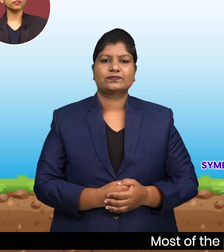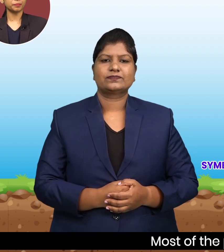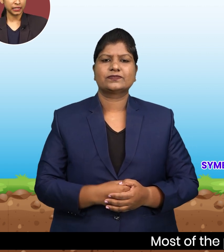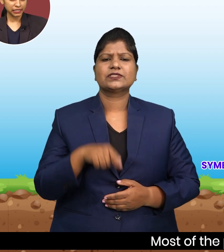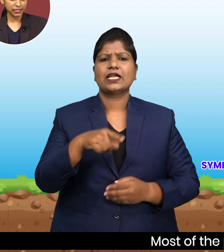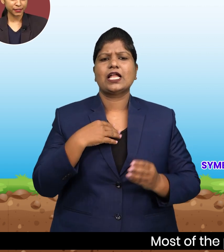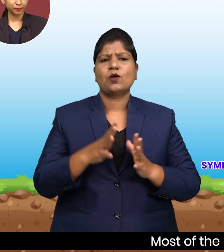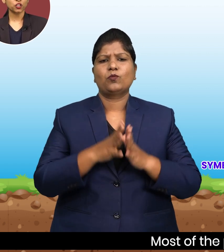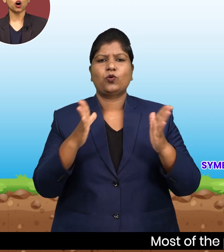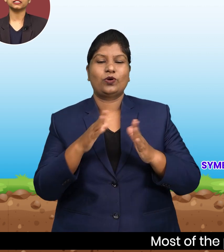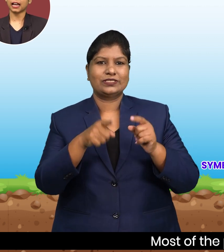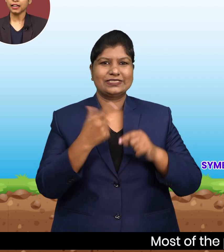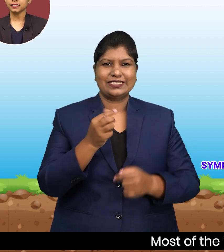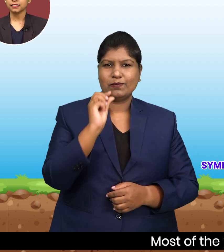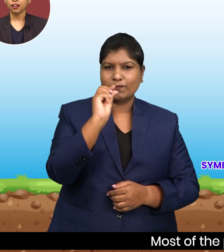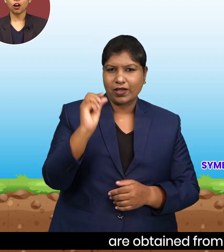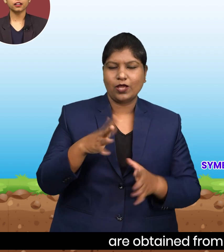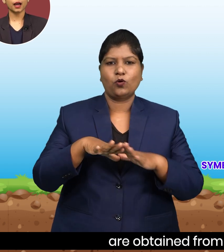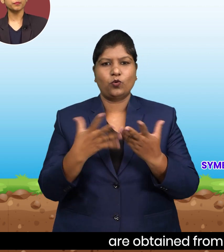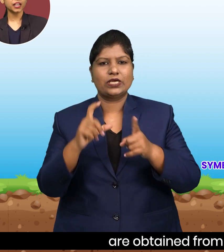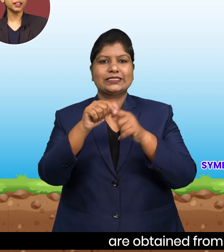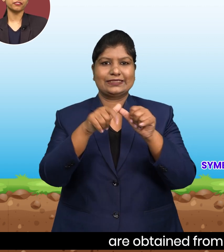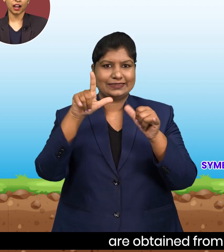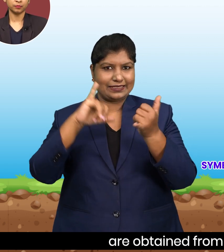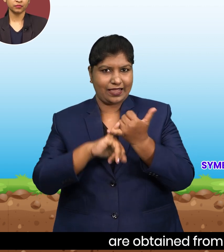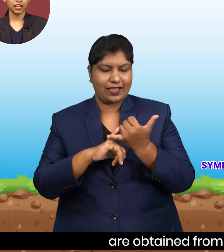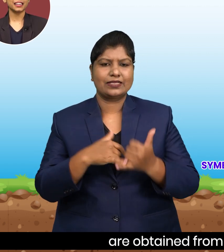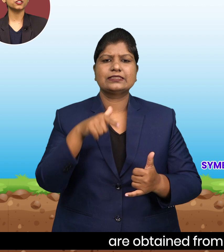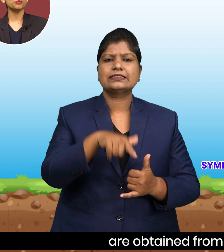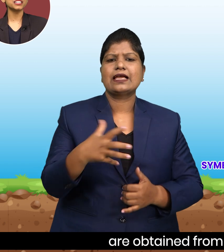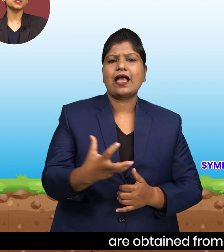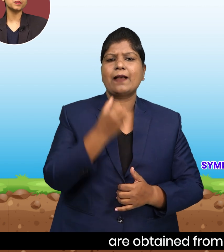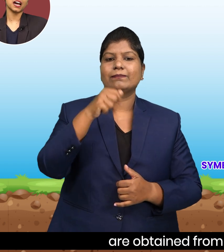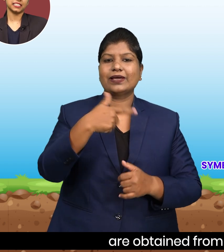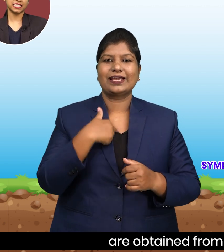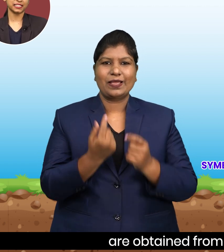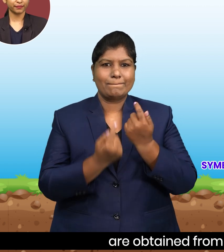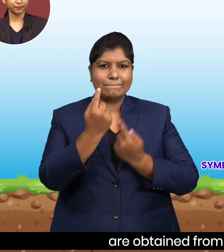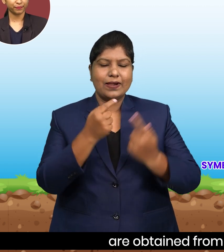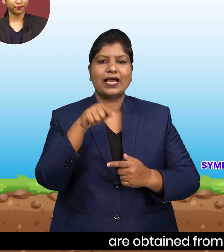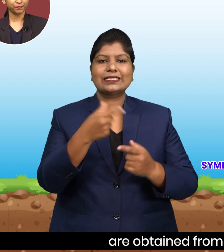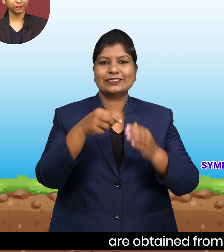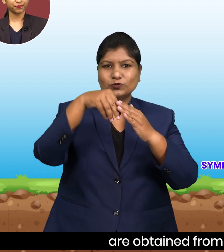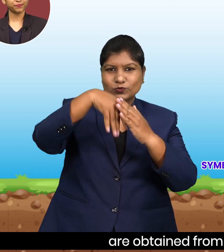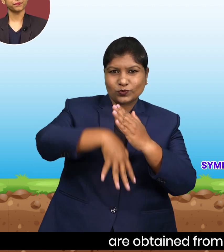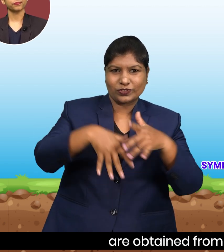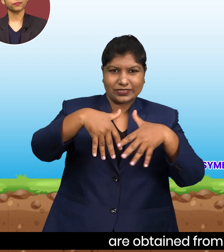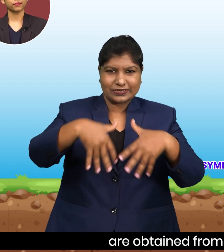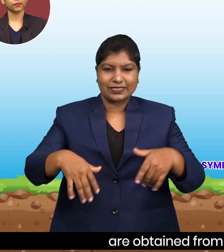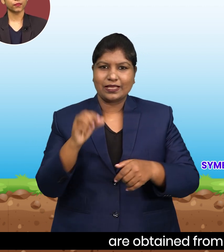Most of the pulses or dals are obtained from leguminous plants.